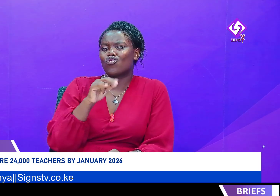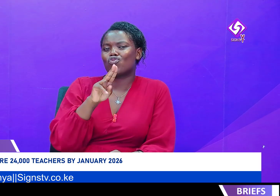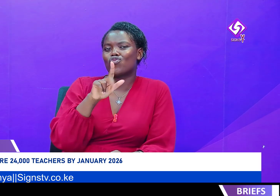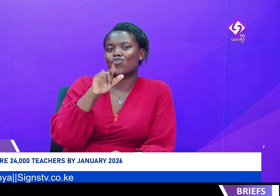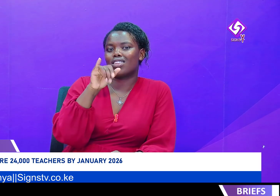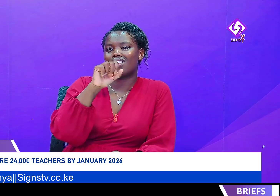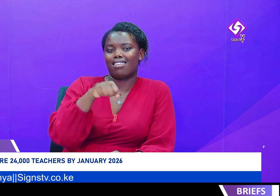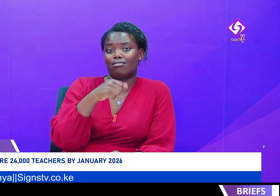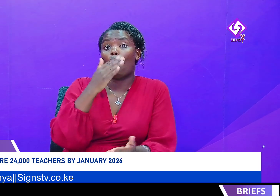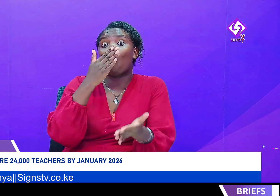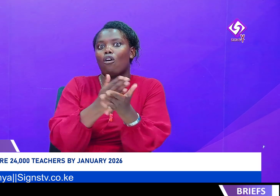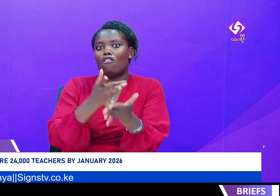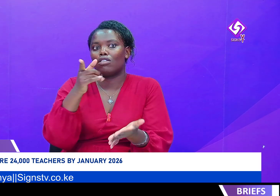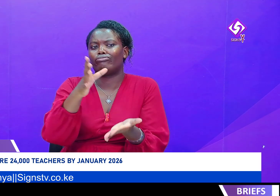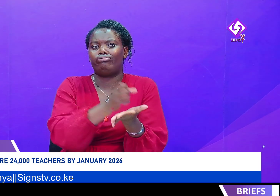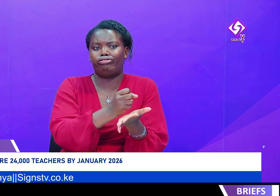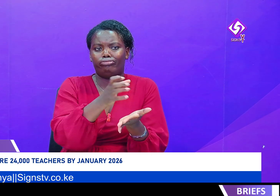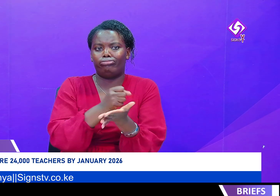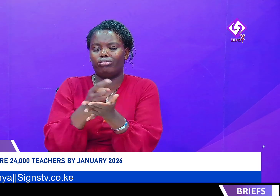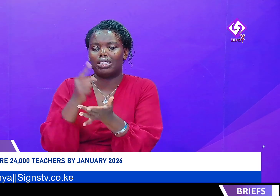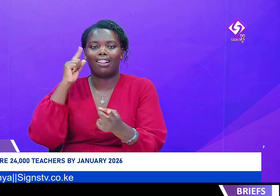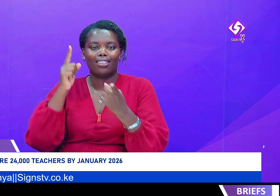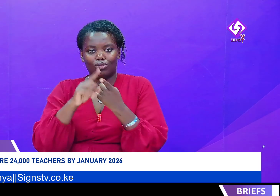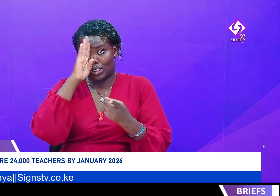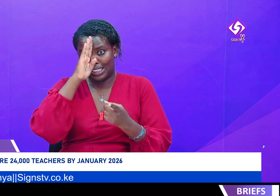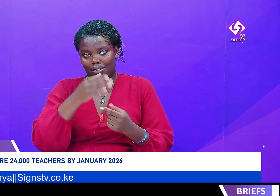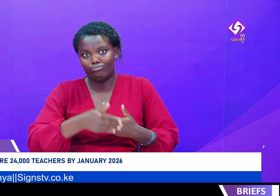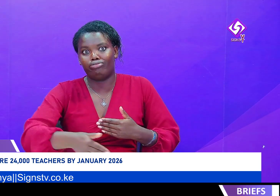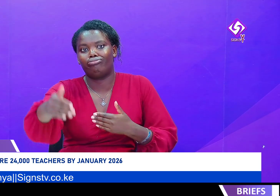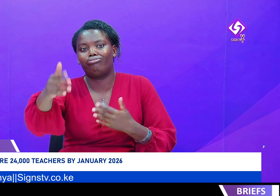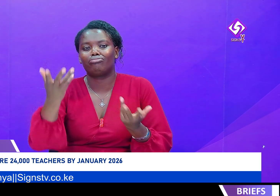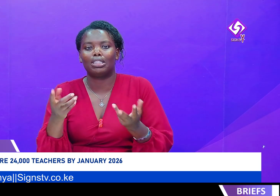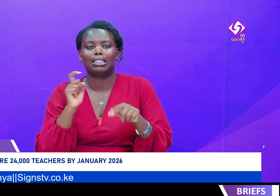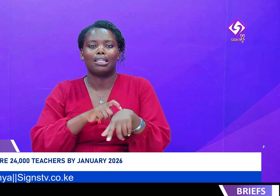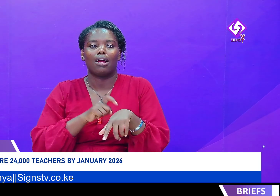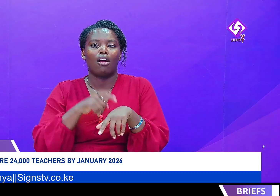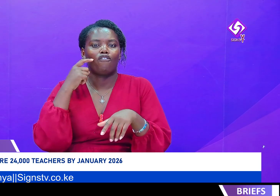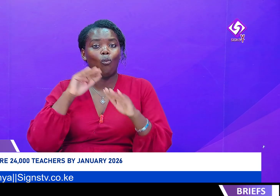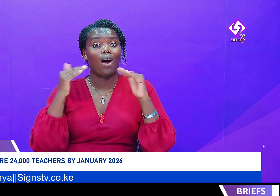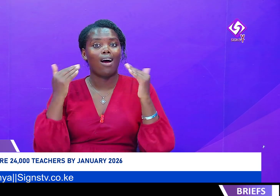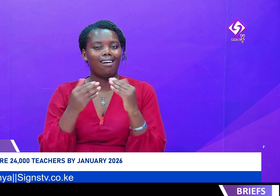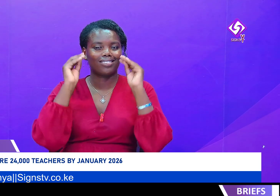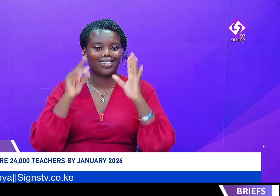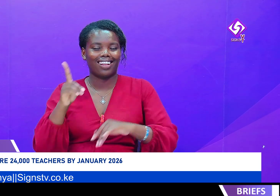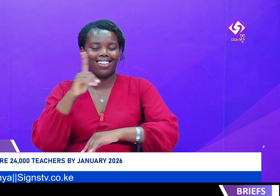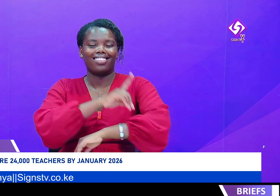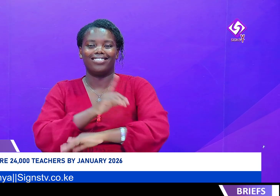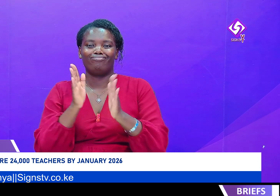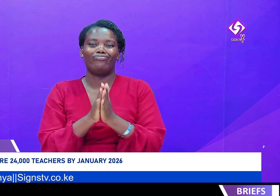Education Cabinet Secretary Julius Ogambo confirmed the recruitment drive on Sunday during World's Teachers' Day